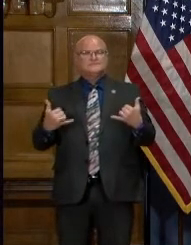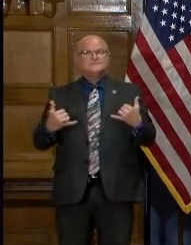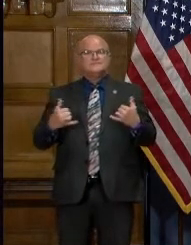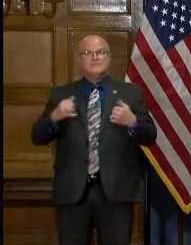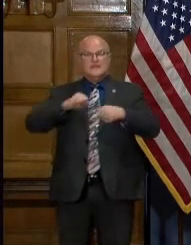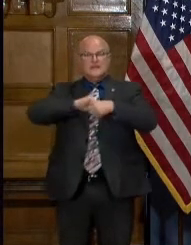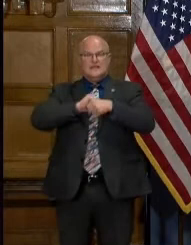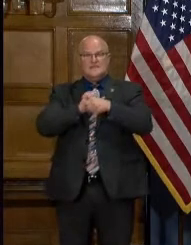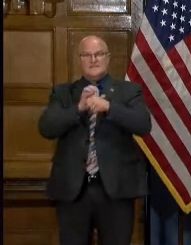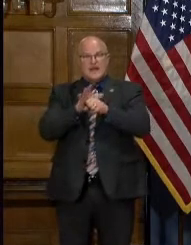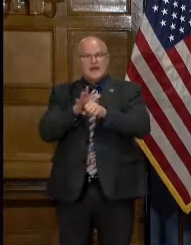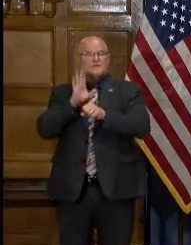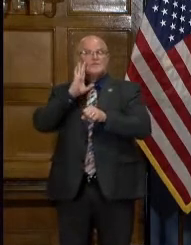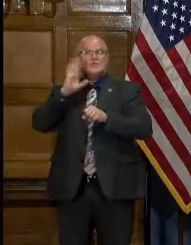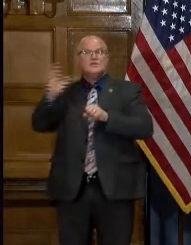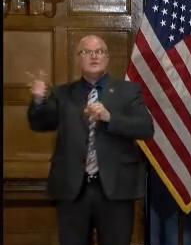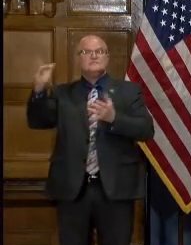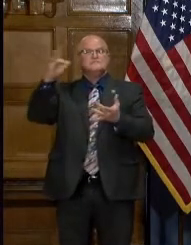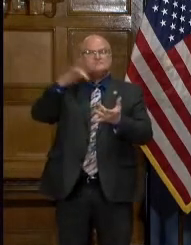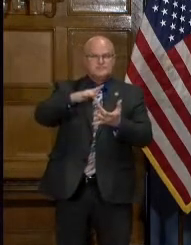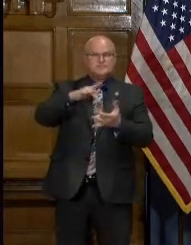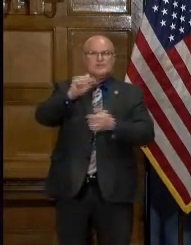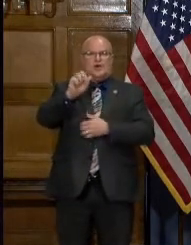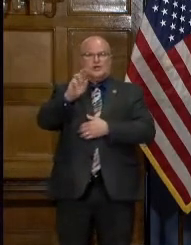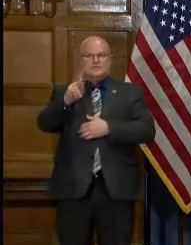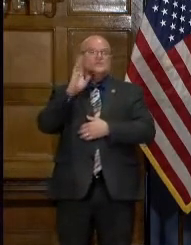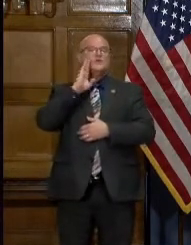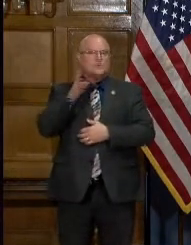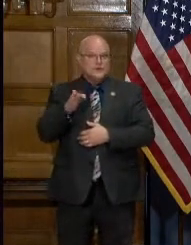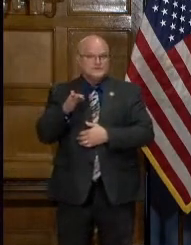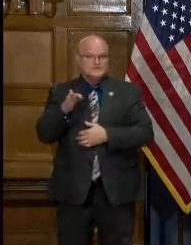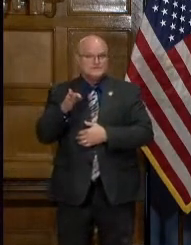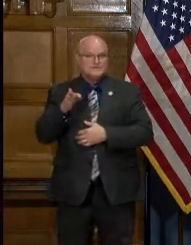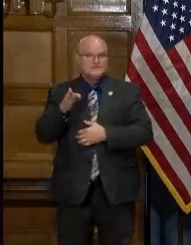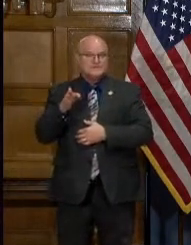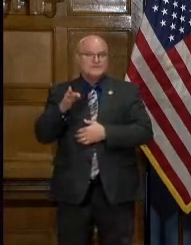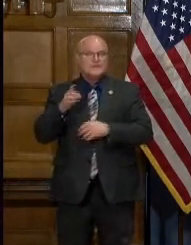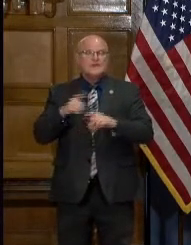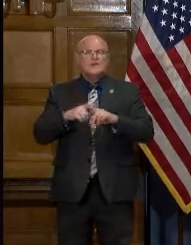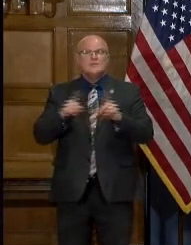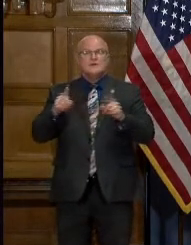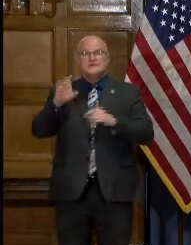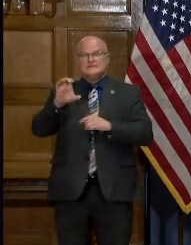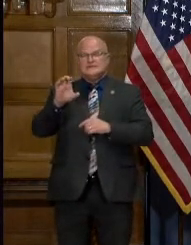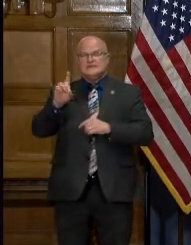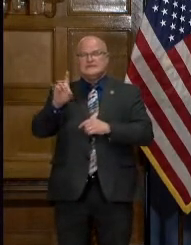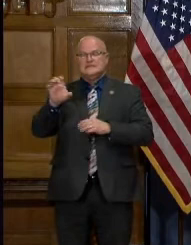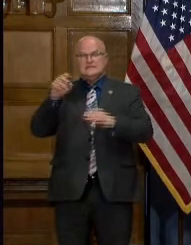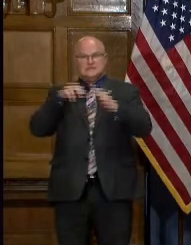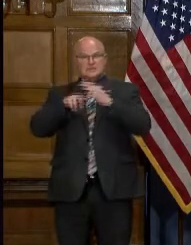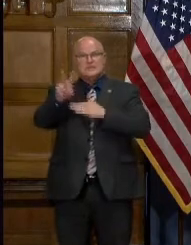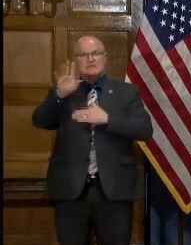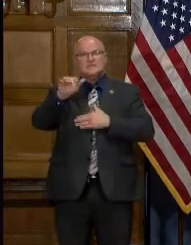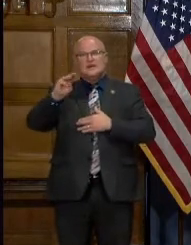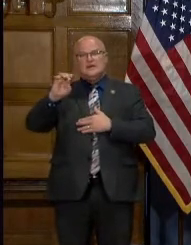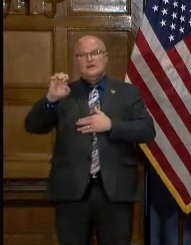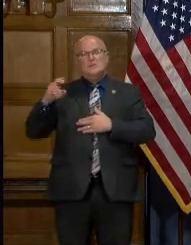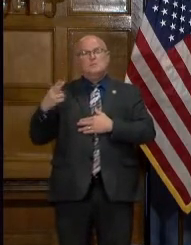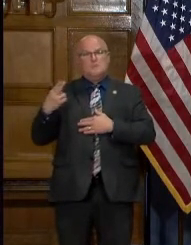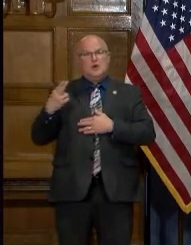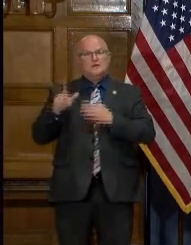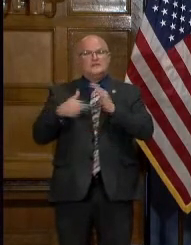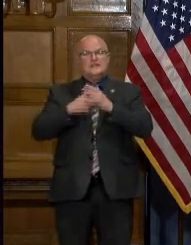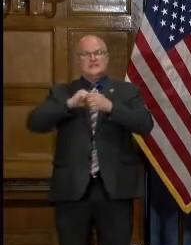virus will eventually get here. It's just a matter of time. What the CDC predicts is that by March,